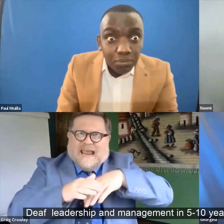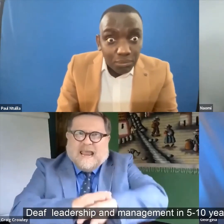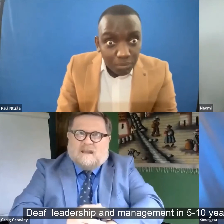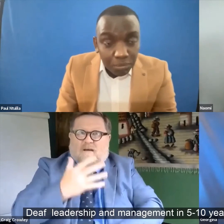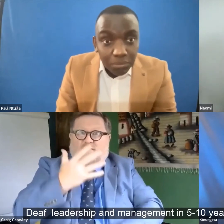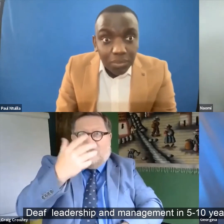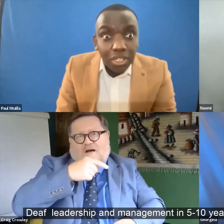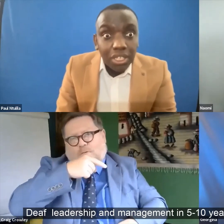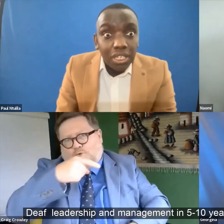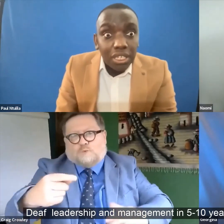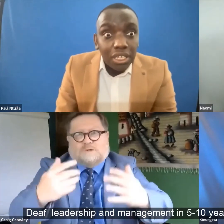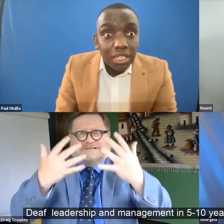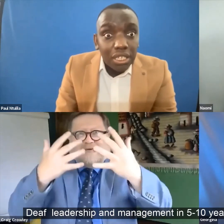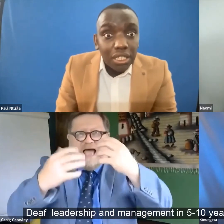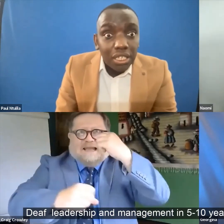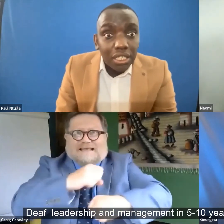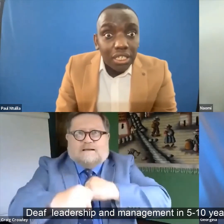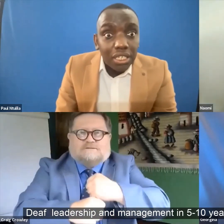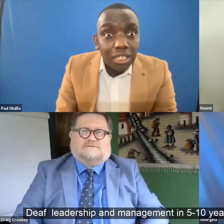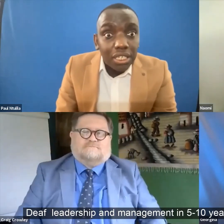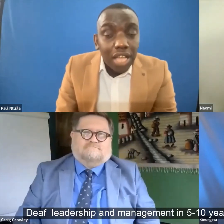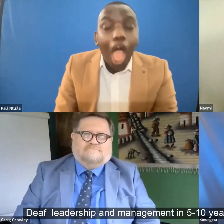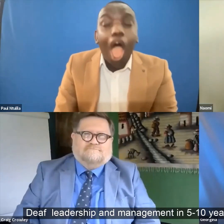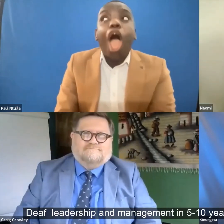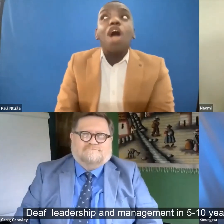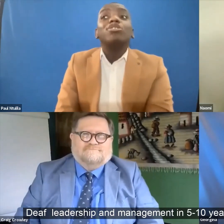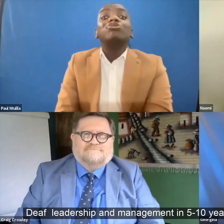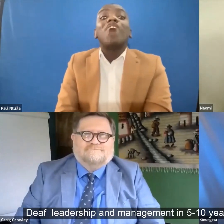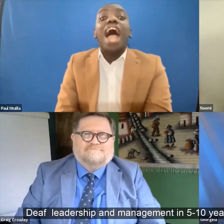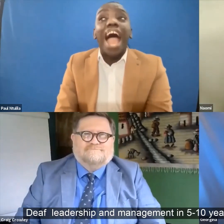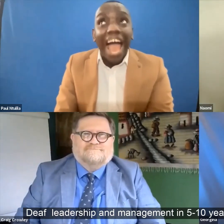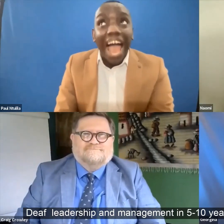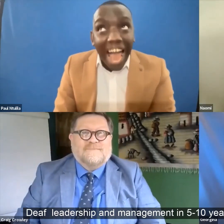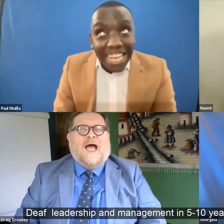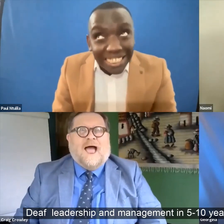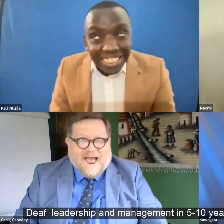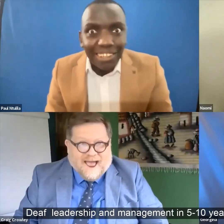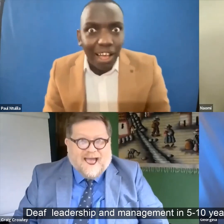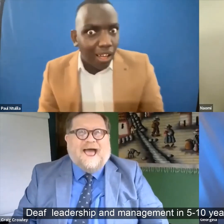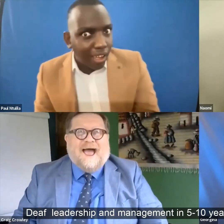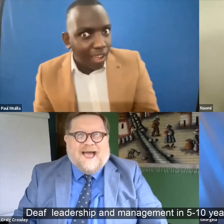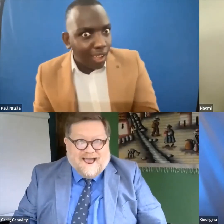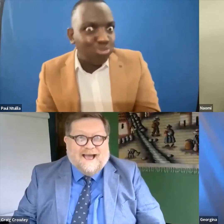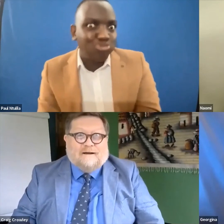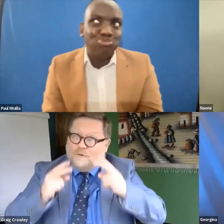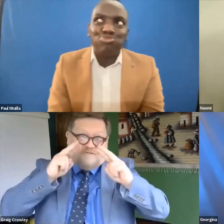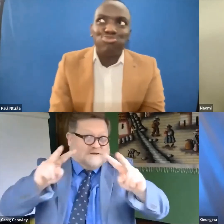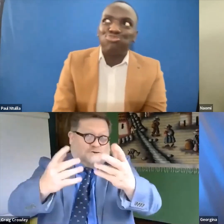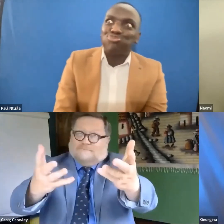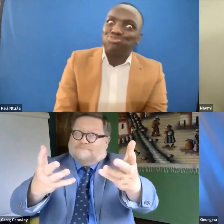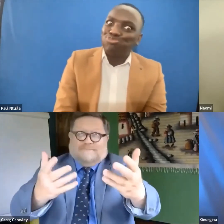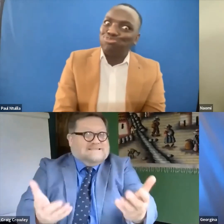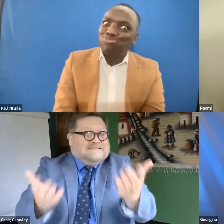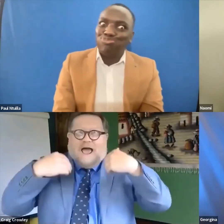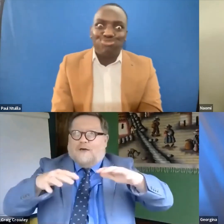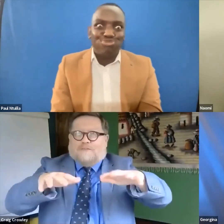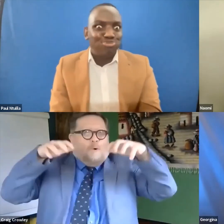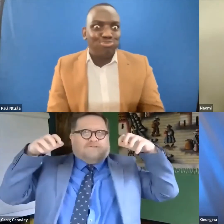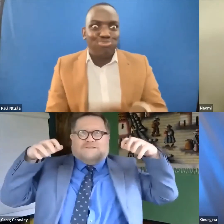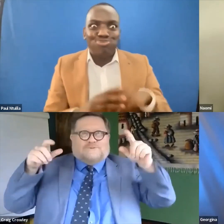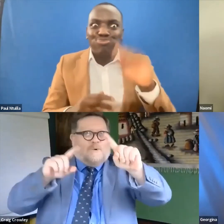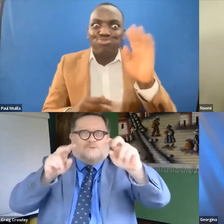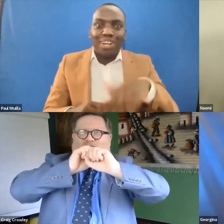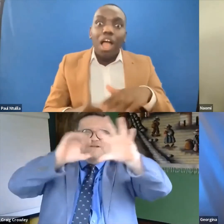leadership and management in 5 to 10 years, what do you see the future as? Right.